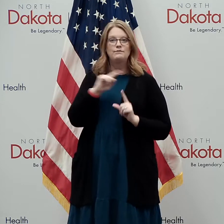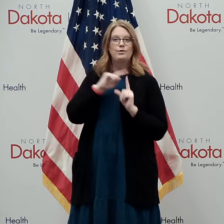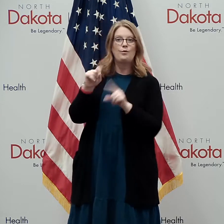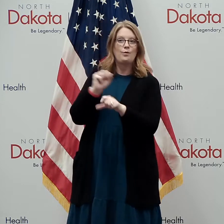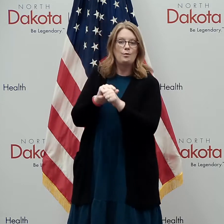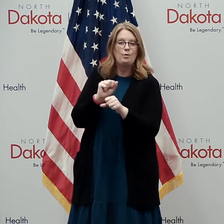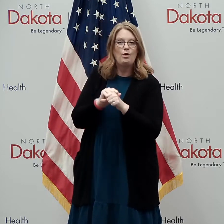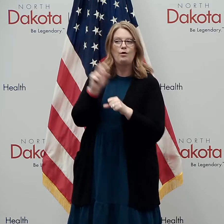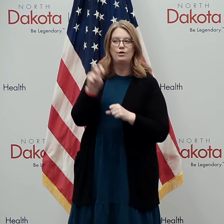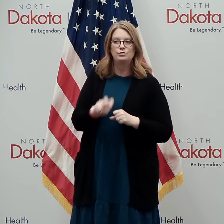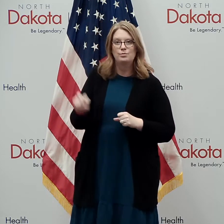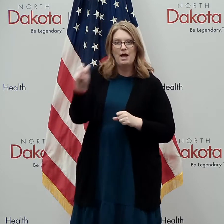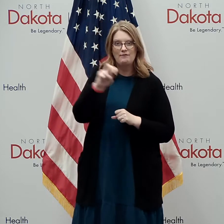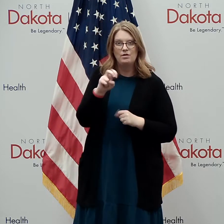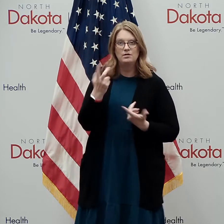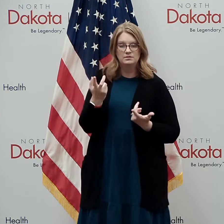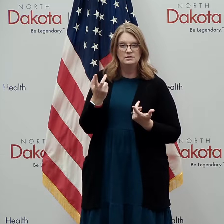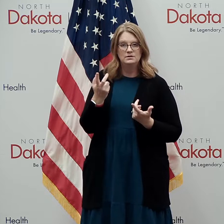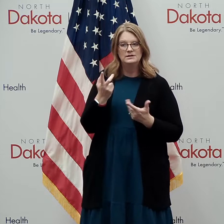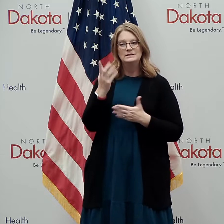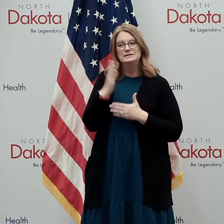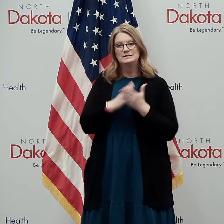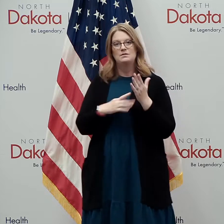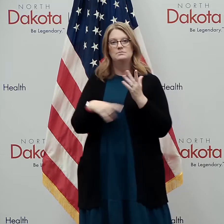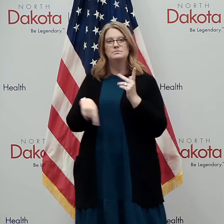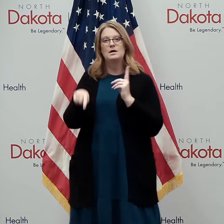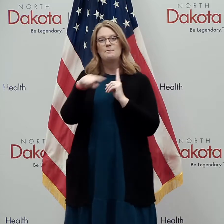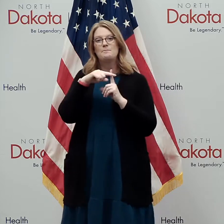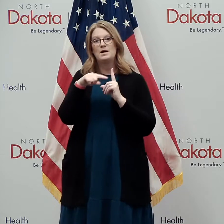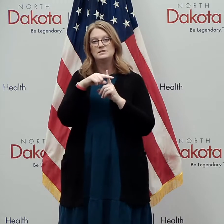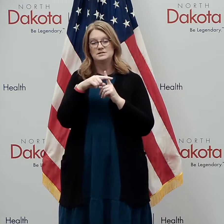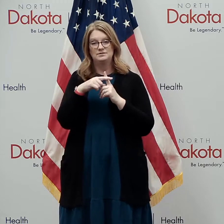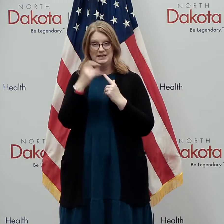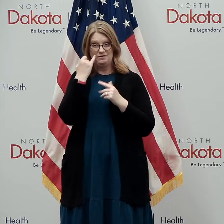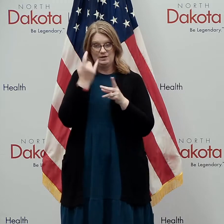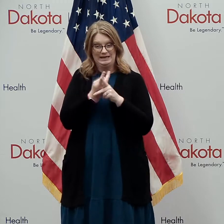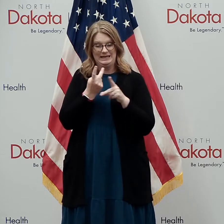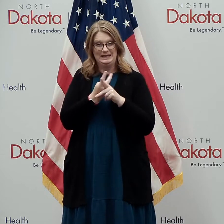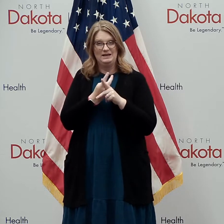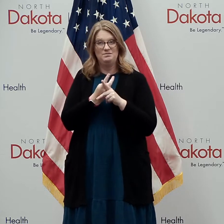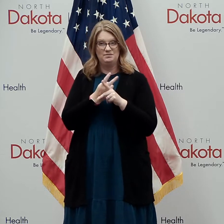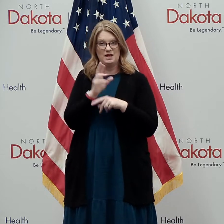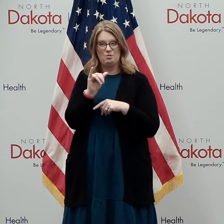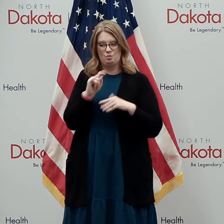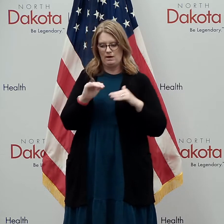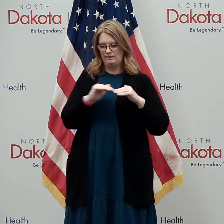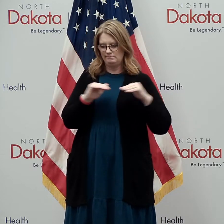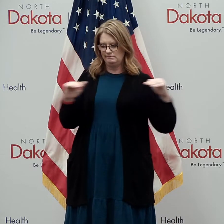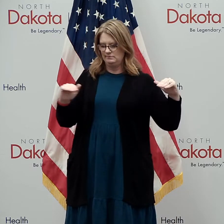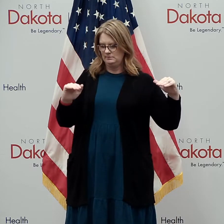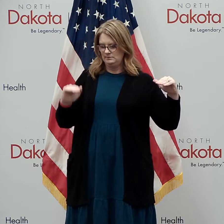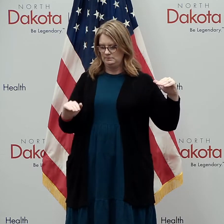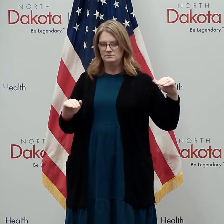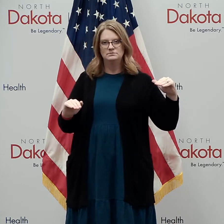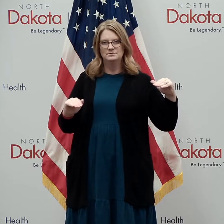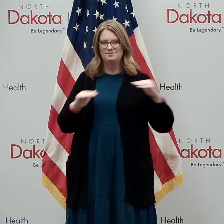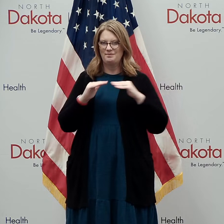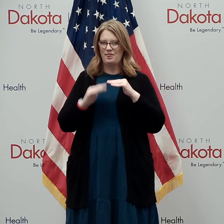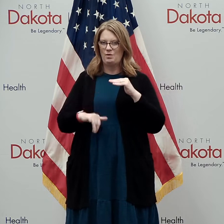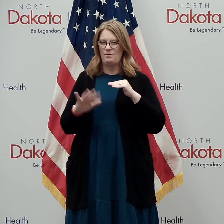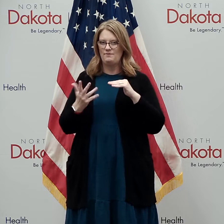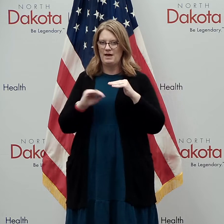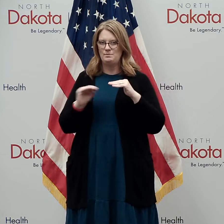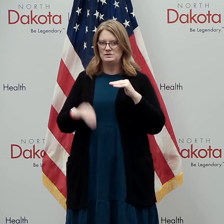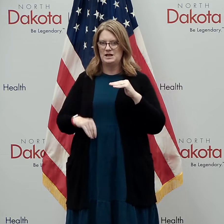to travel, again, collectively, there are some positive things for all of us if we can keep that rate below 5%